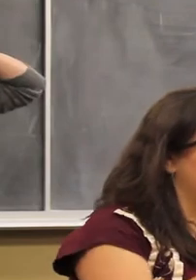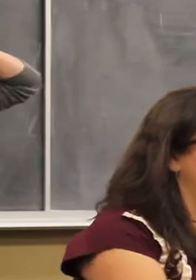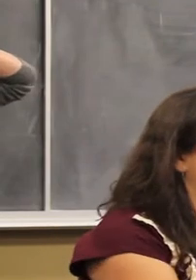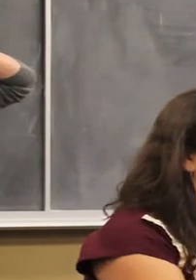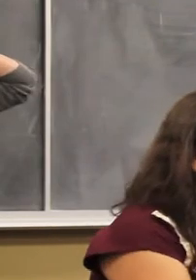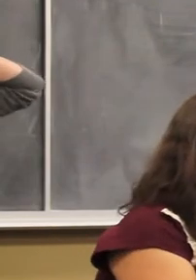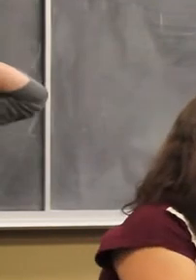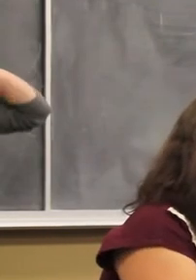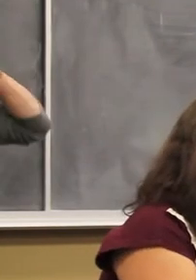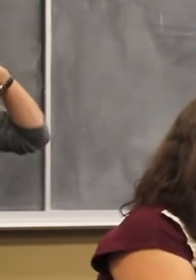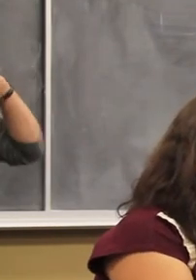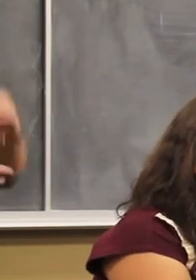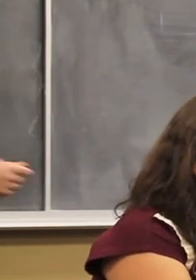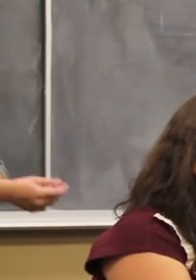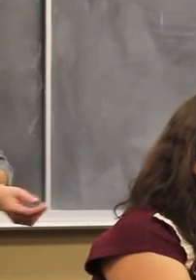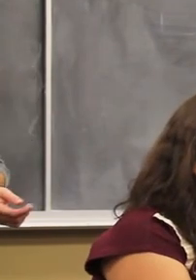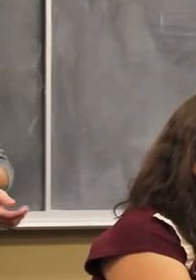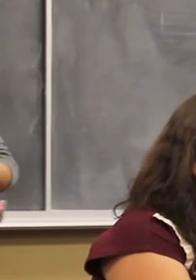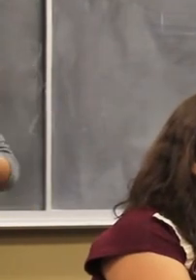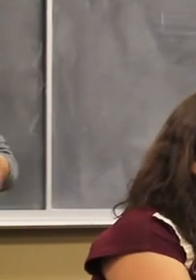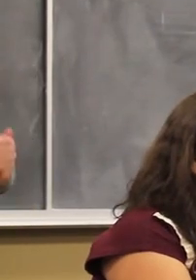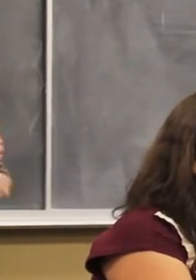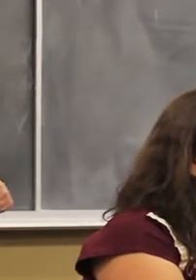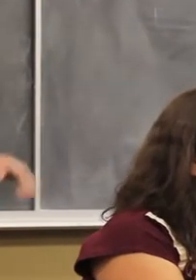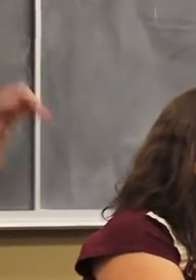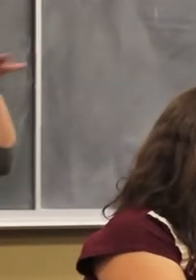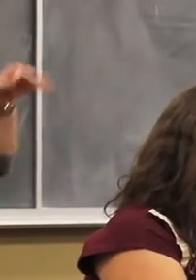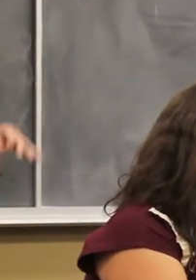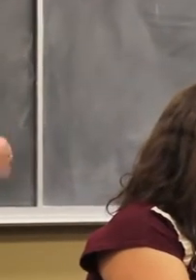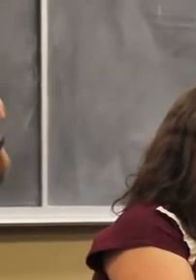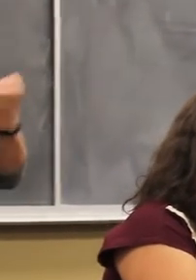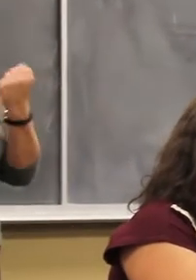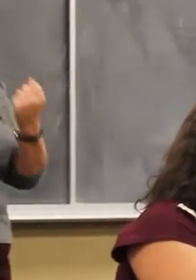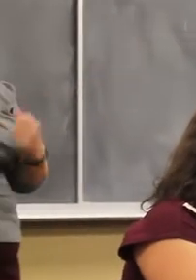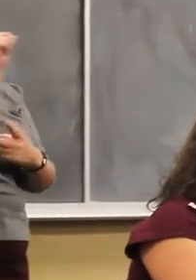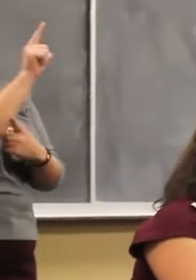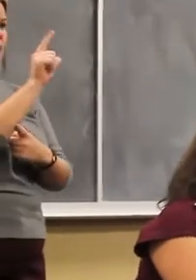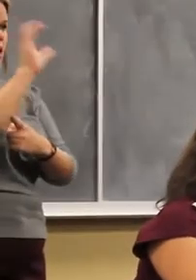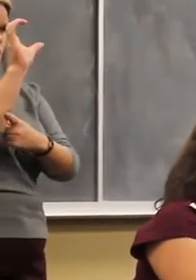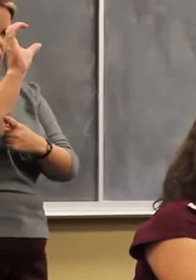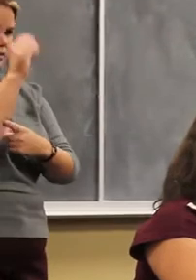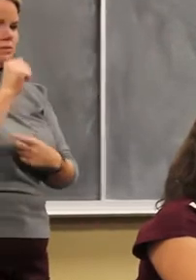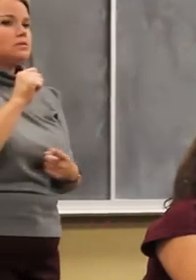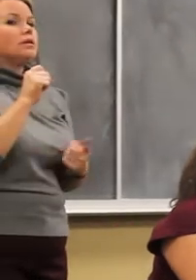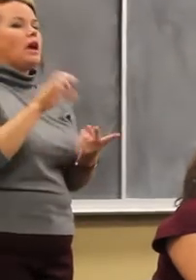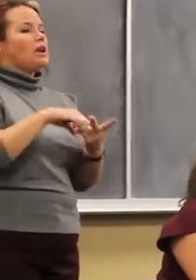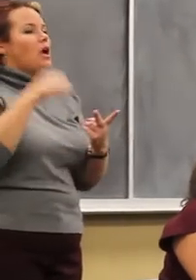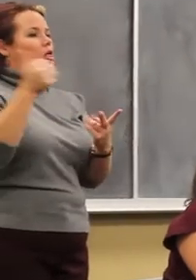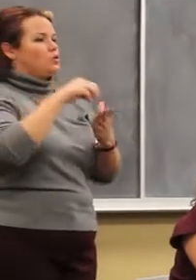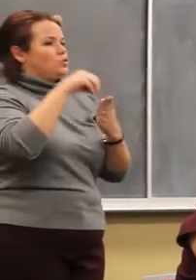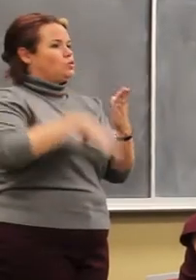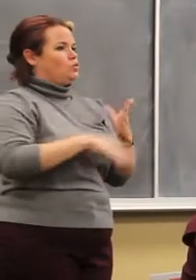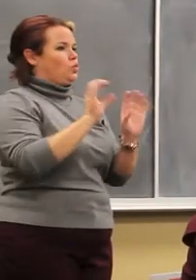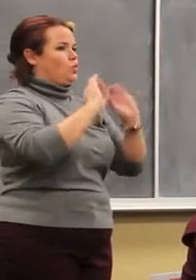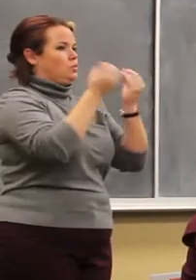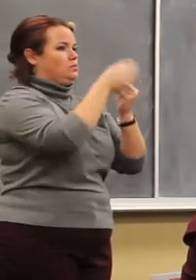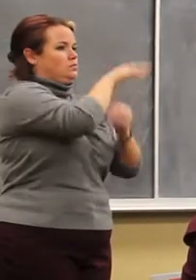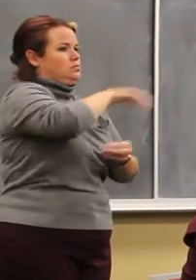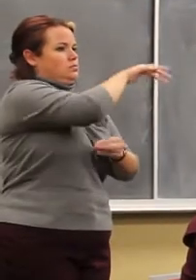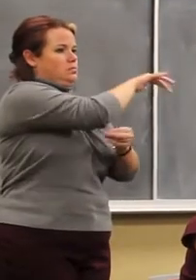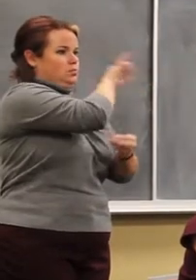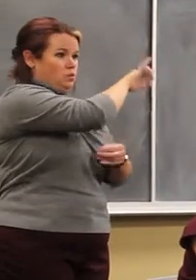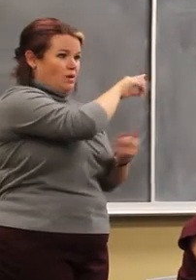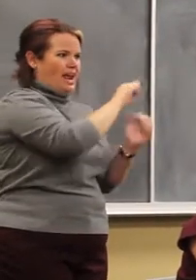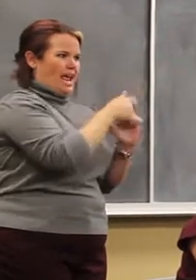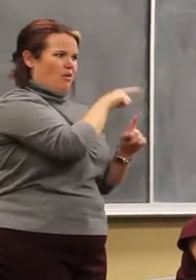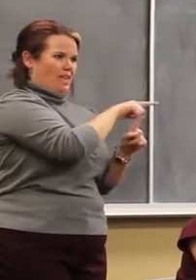But I kind of want to jump into the structure of La Colectiva, the structure of other student organizations on campus, and how that's really a reflection